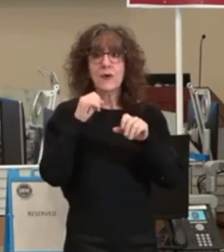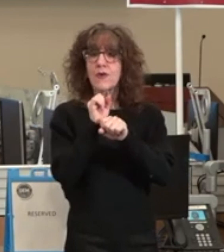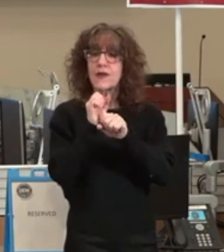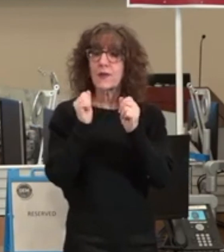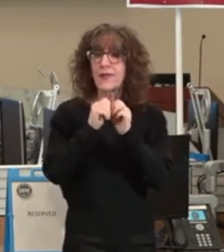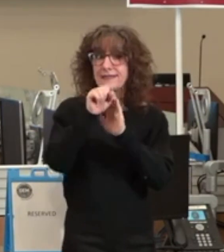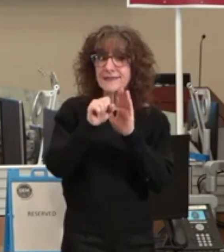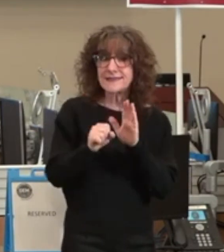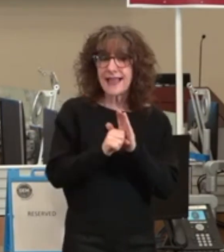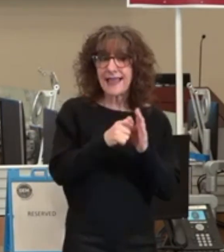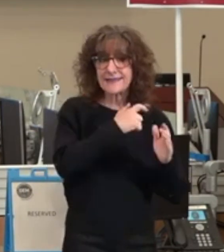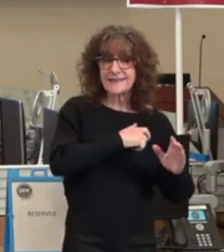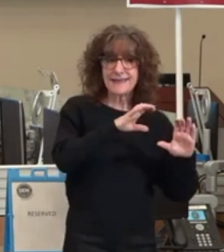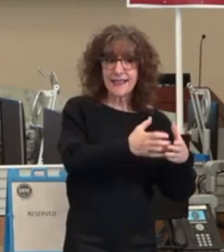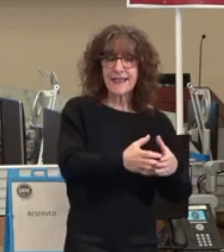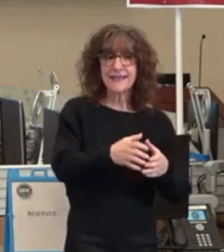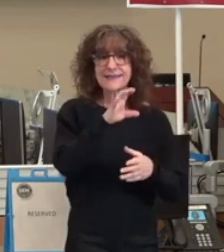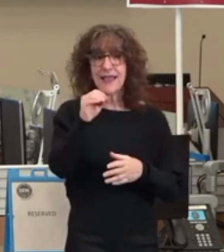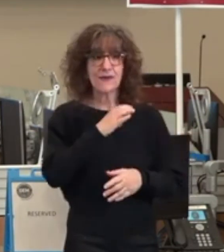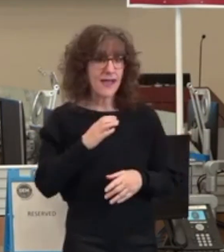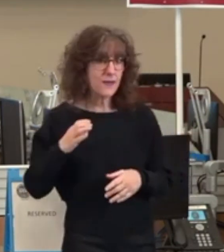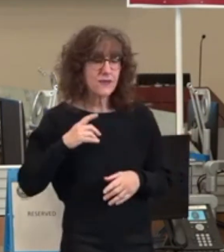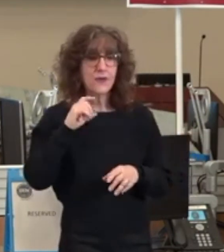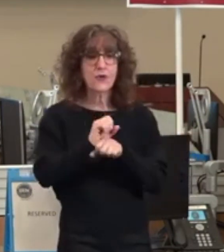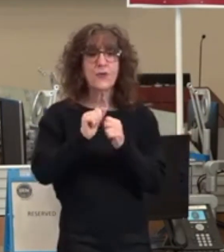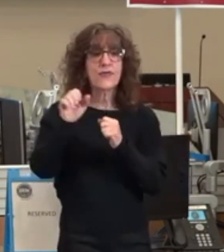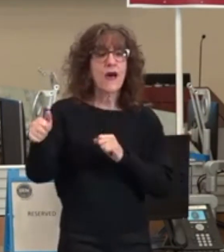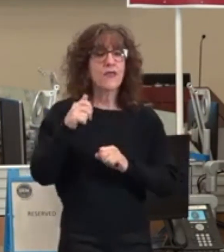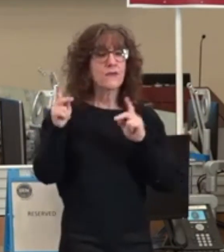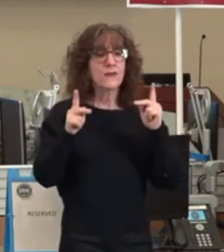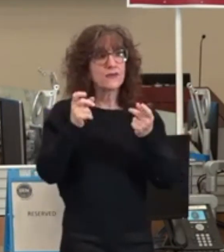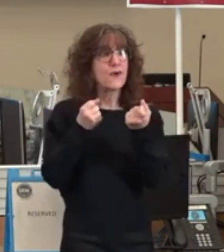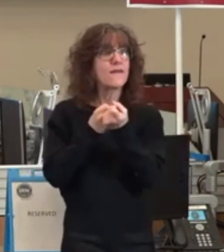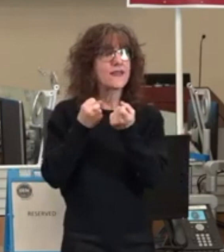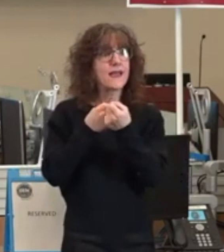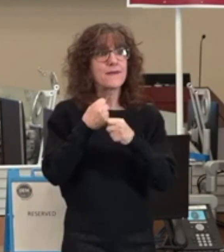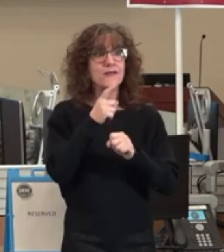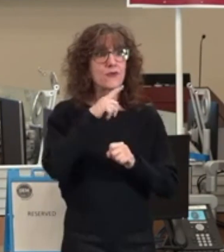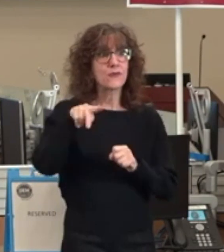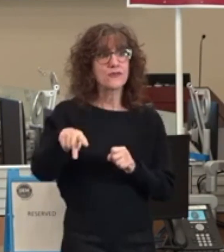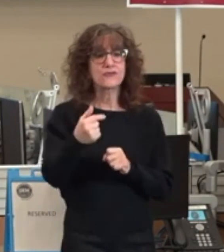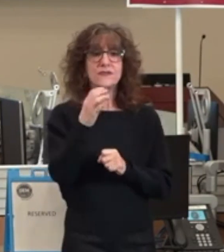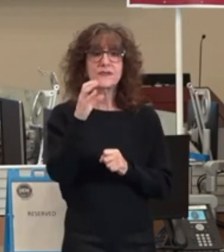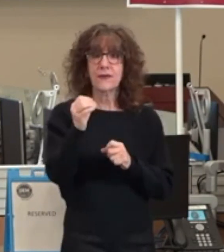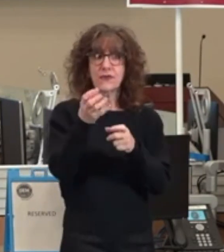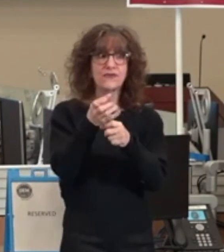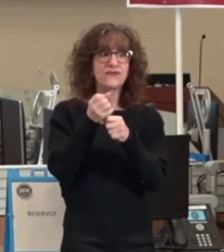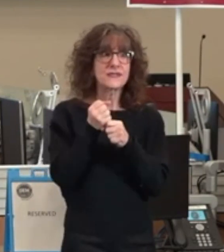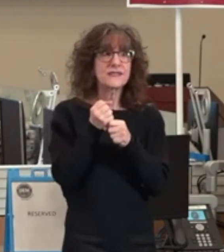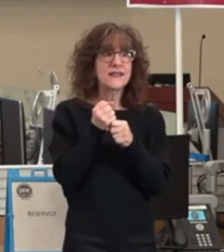along with our state delegates. We have worked with the county council. We have worked with others to advocate to make sure that Prince George's County is